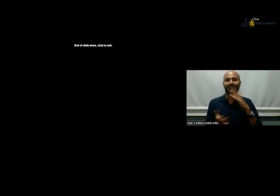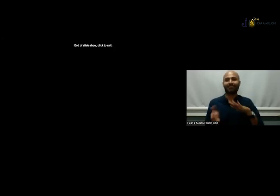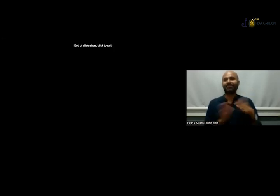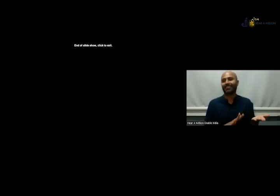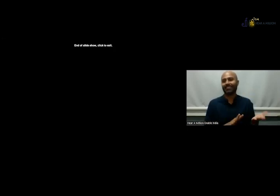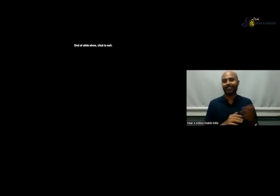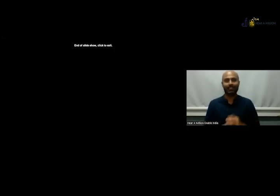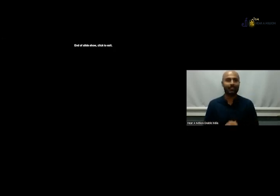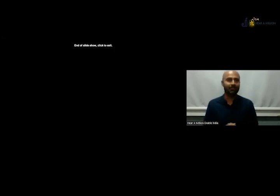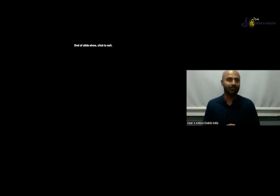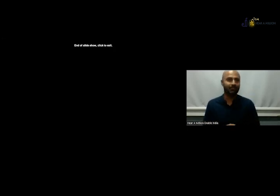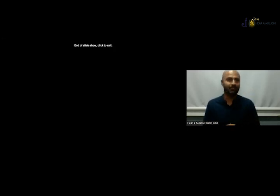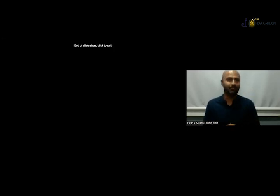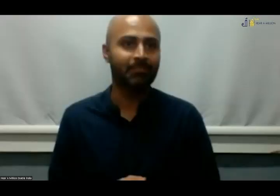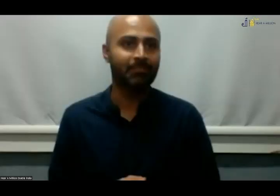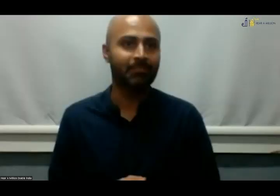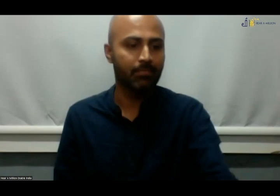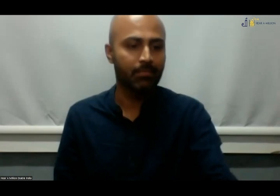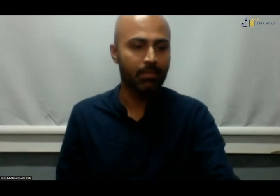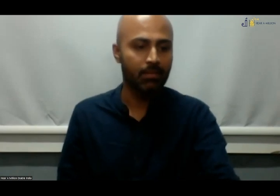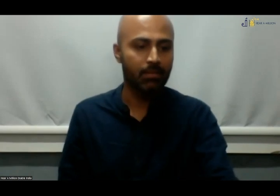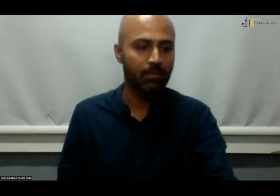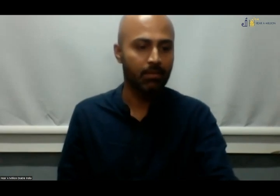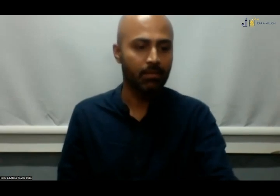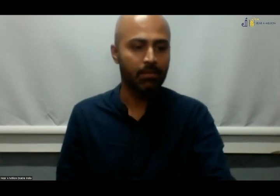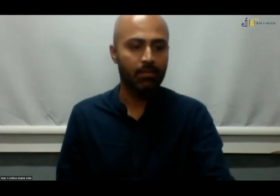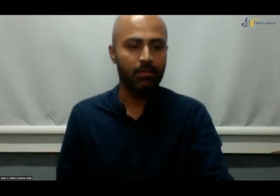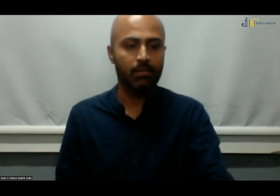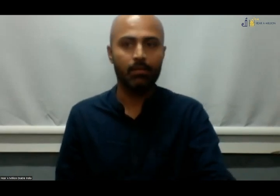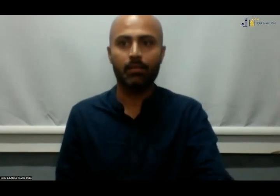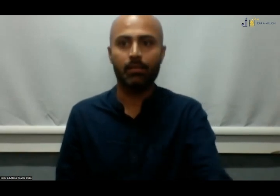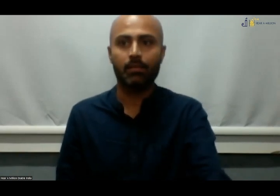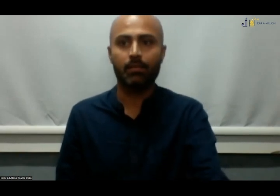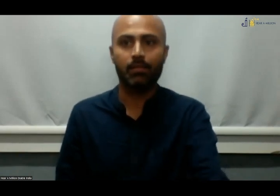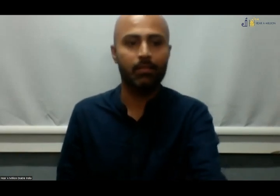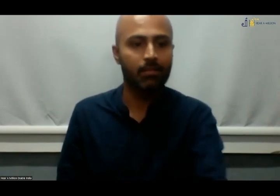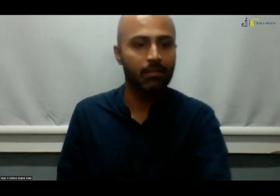great family together, but we miss Sudamni.